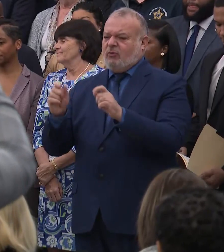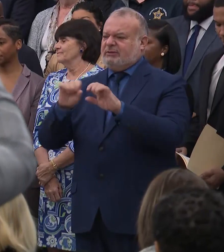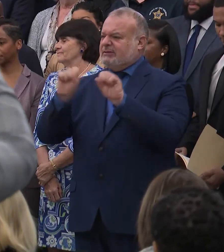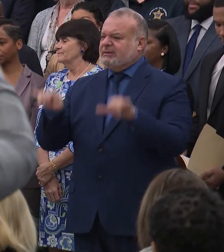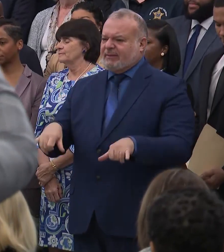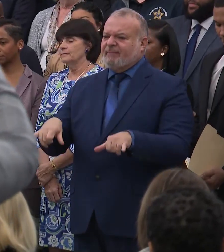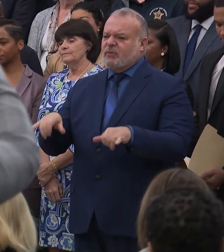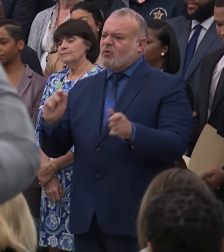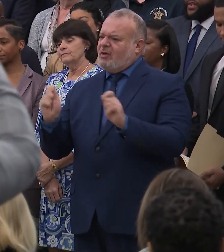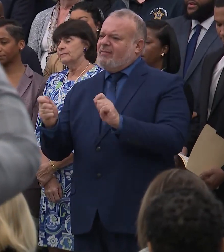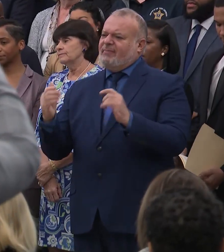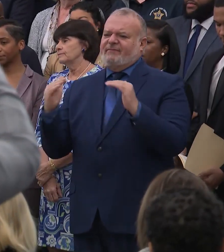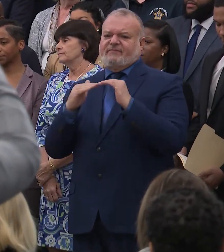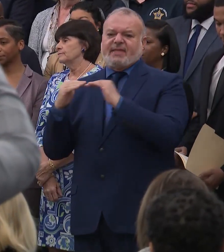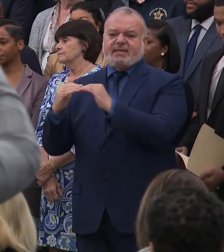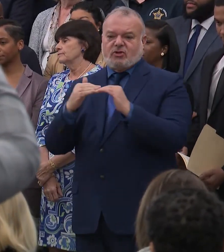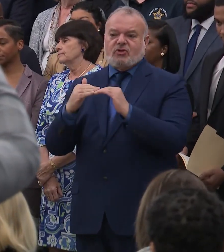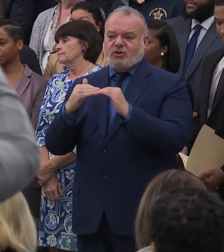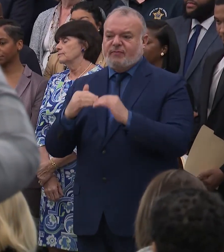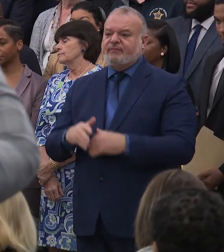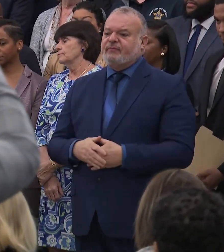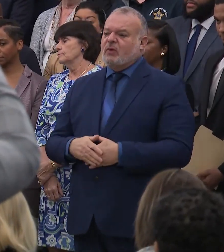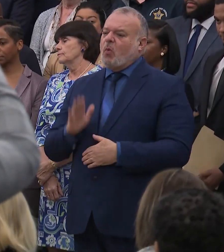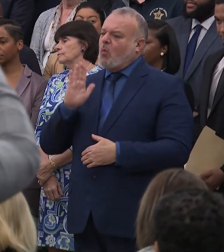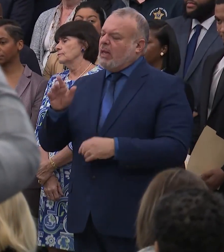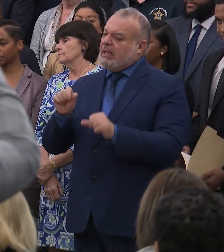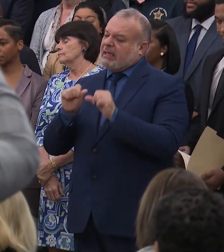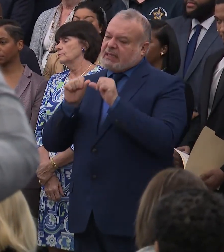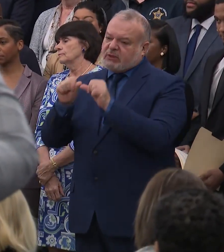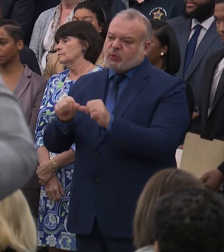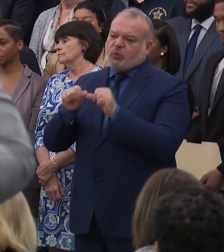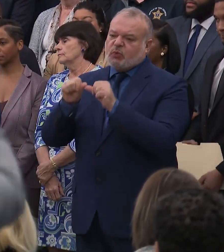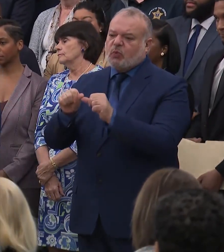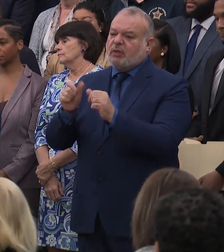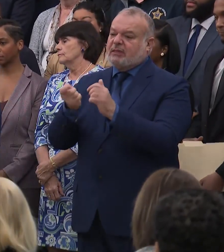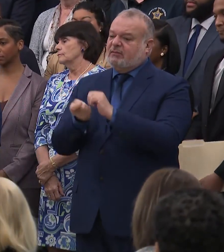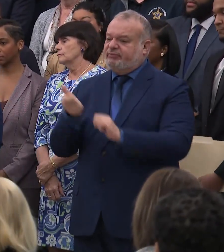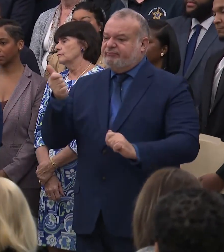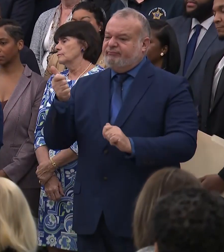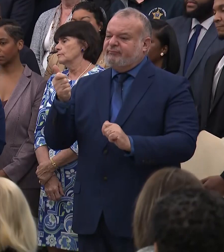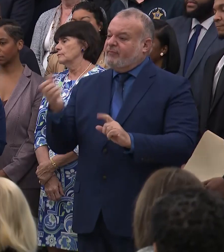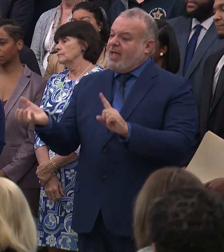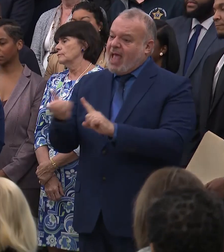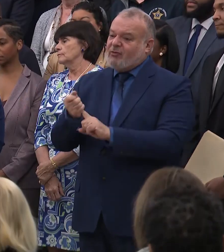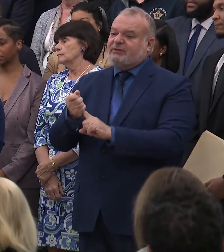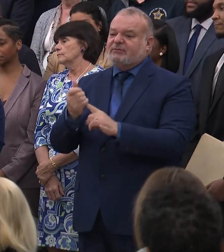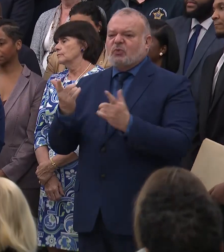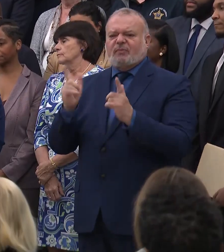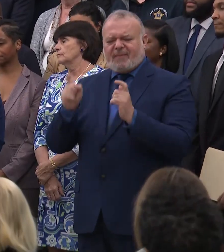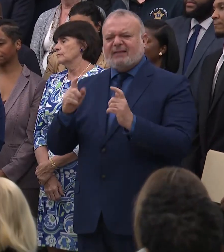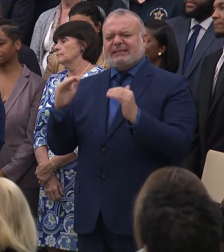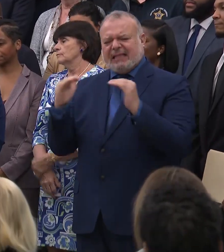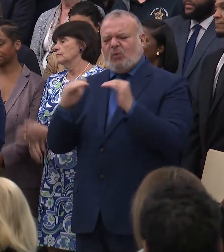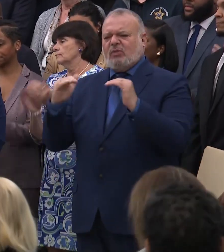will continue to do all that we can to eliminate racial injustice throughout our systems.